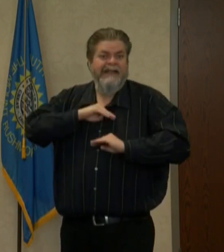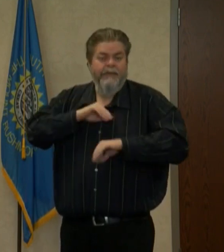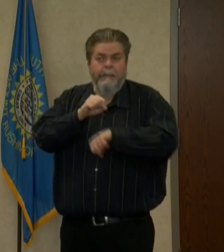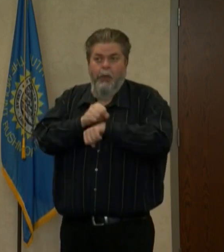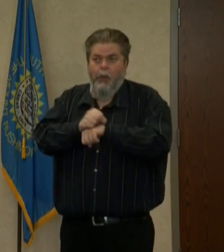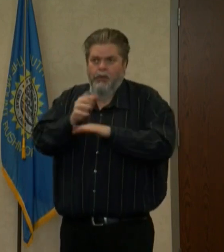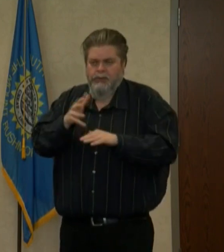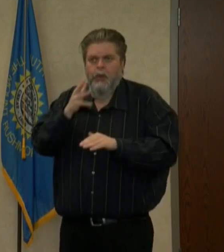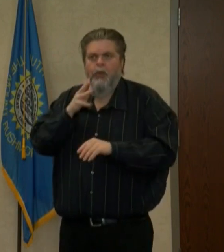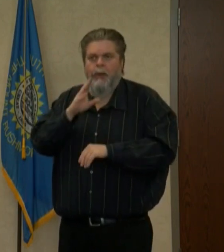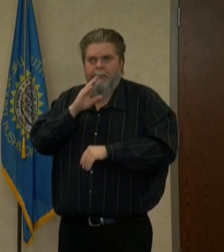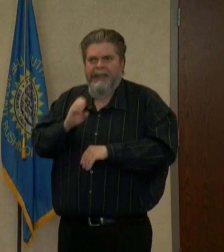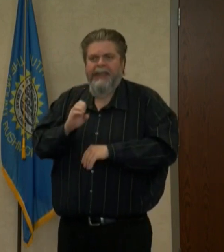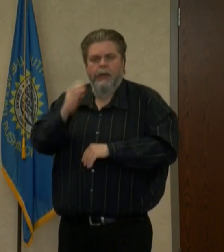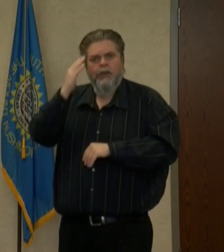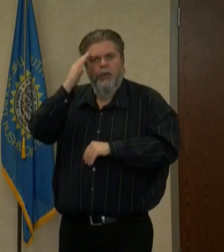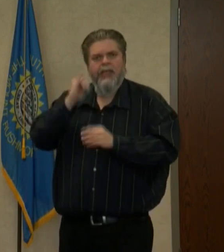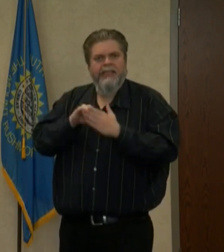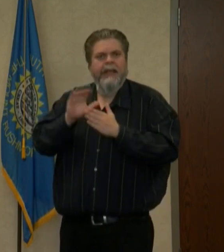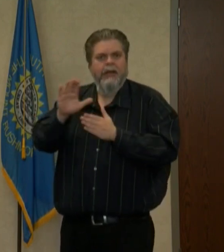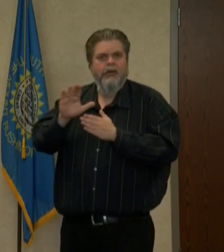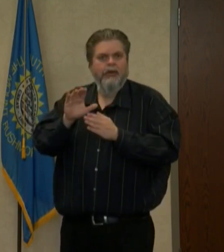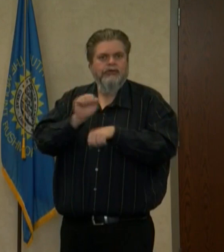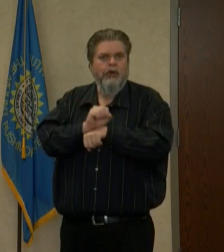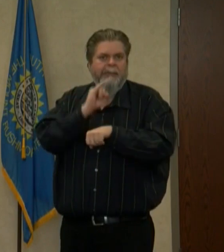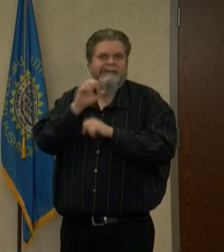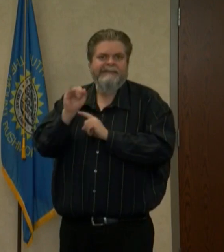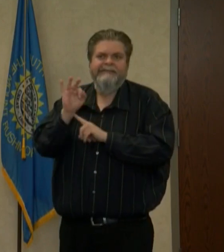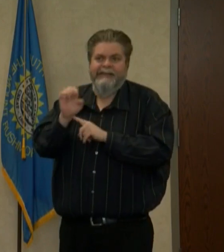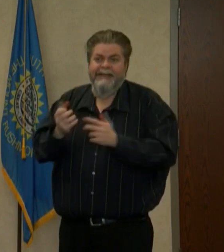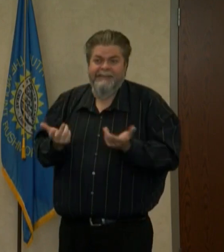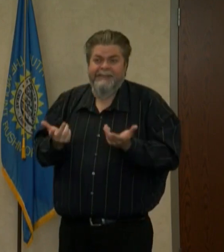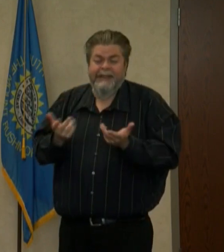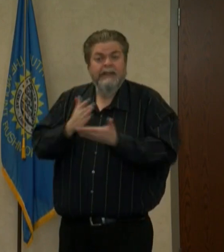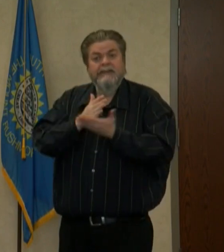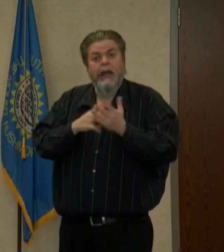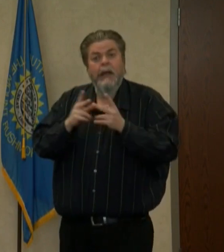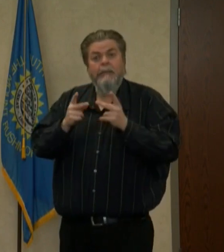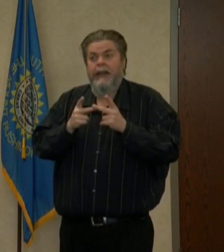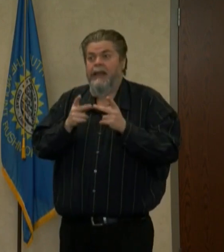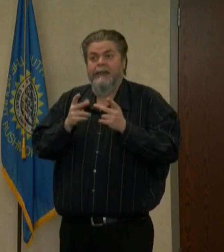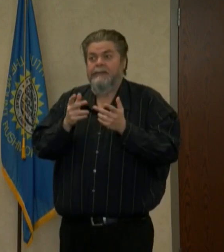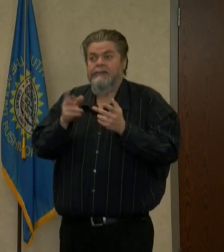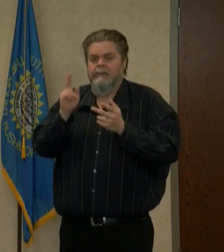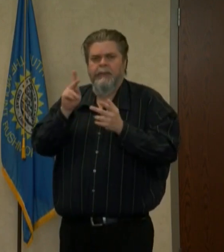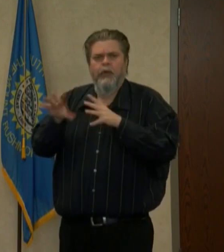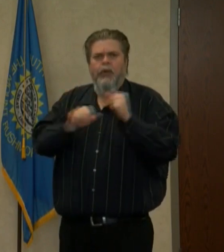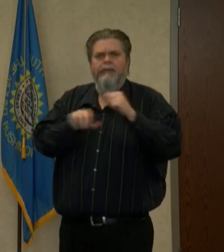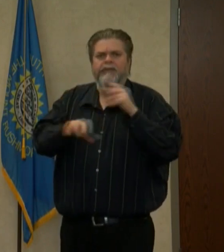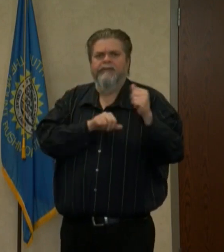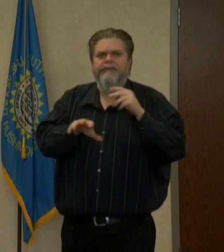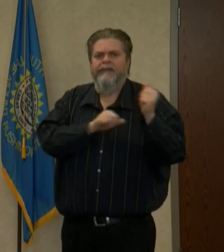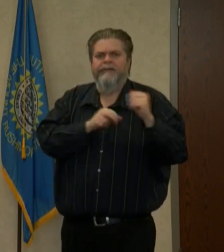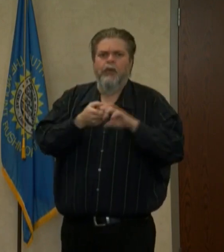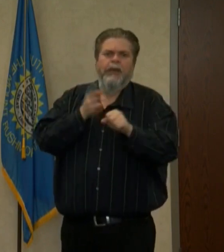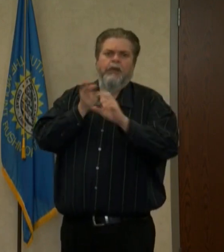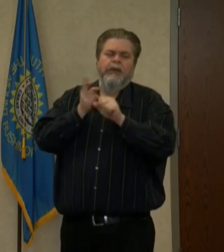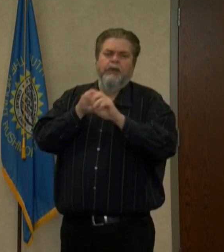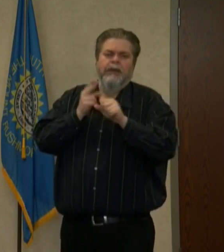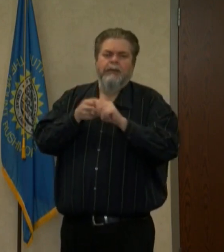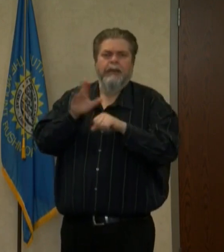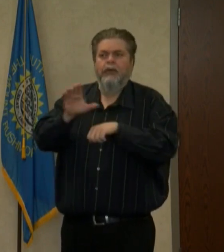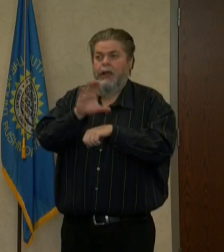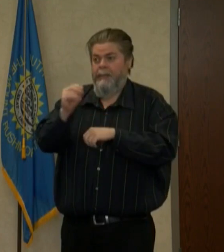their employees will be from a job satisfaction standpoint. I know of some employees who are leaving companies because they don't feel safe anymore. They're quitting. They're going someplace